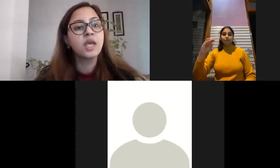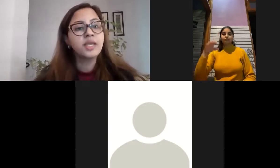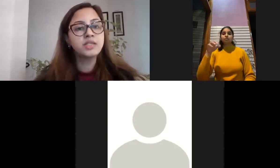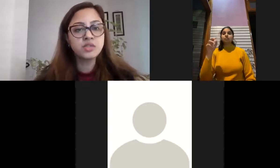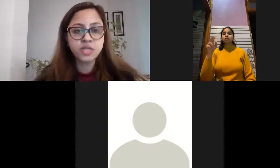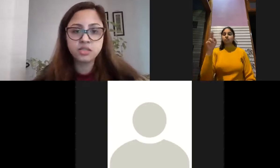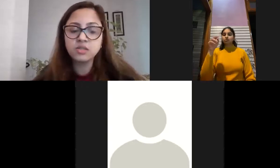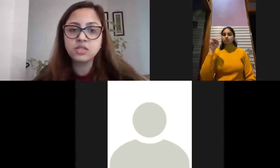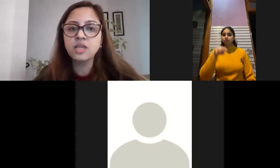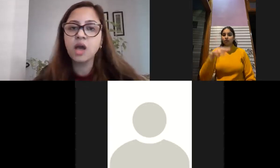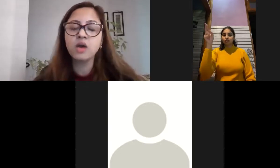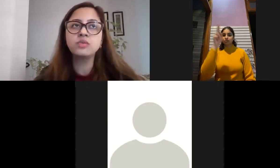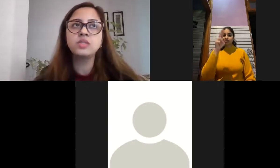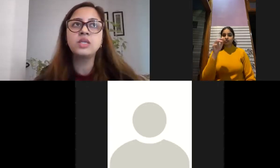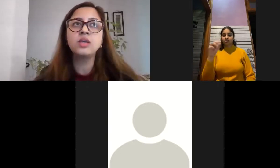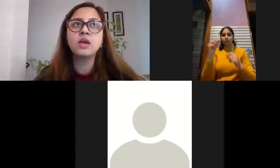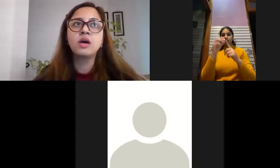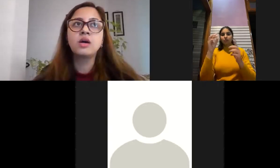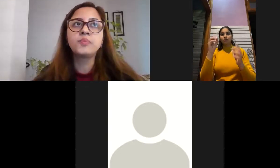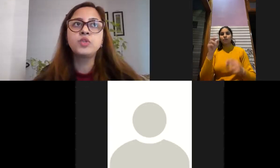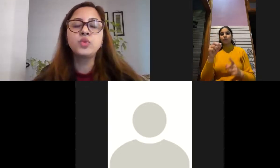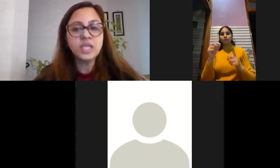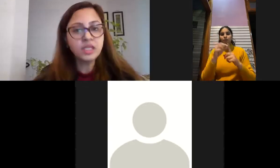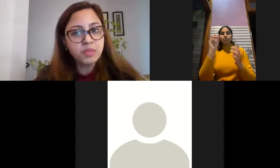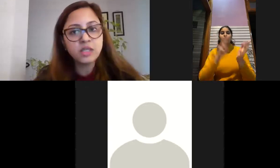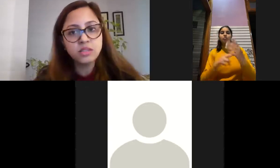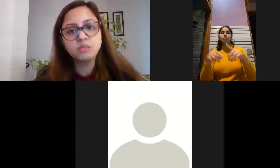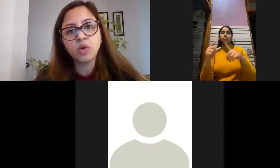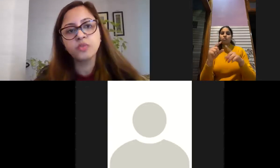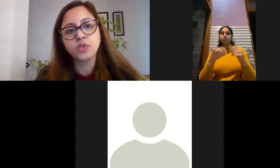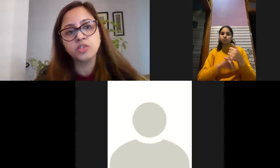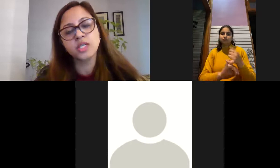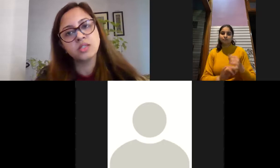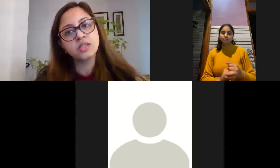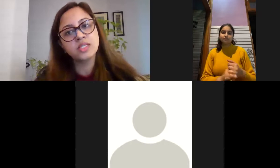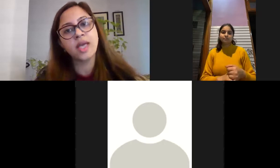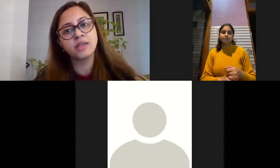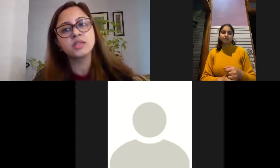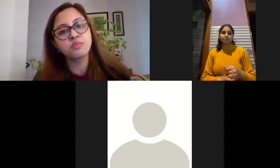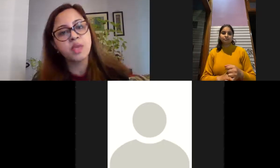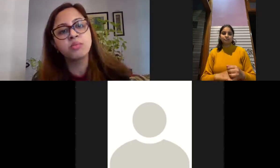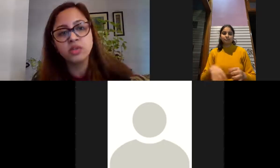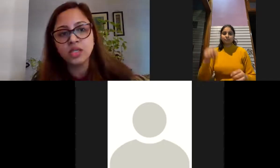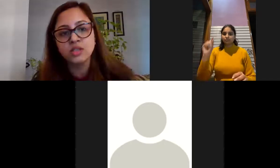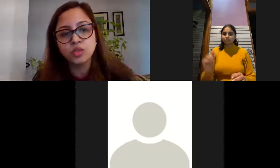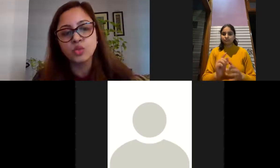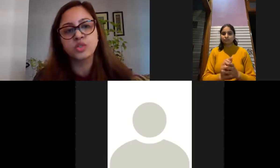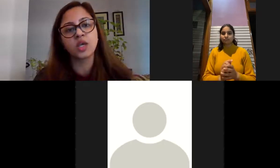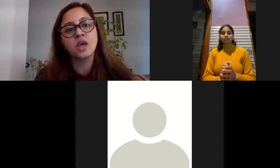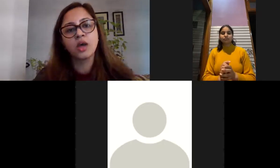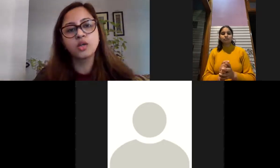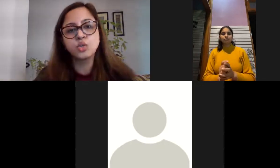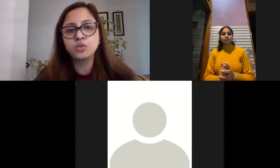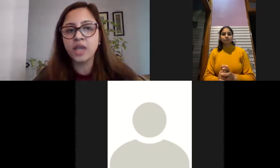pounds. It is interesting to see how the unique medium of Rochester's active memory is